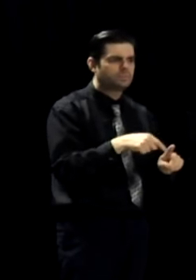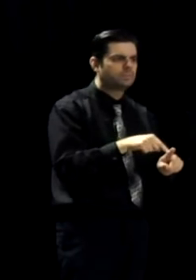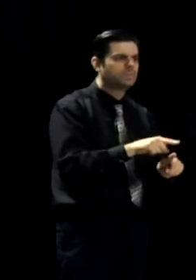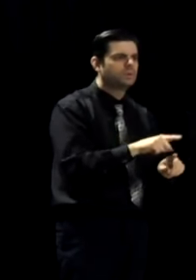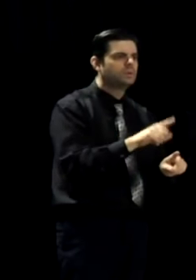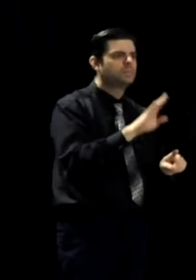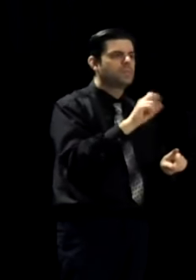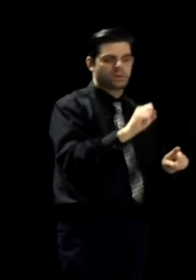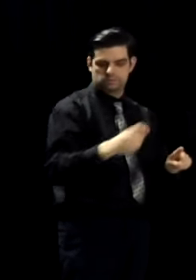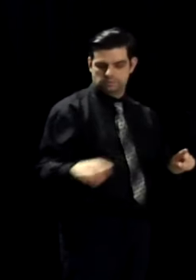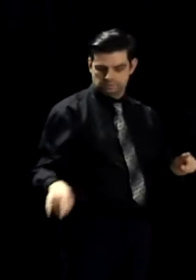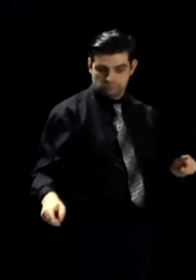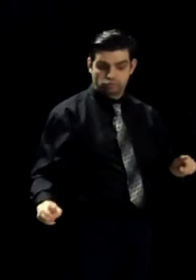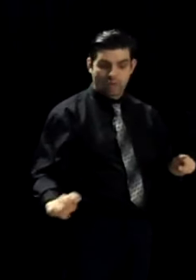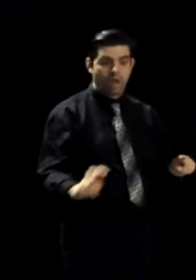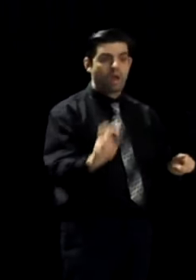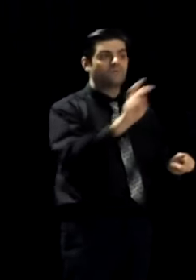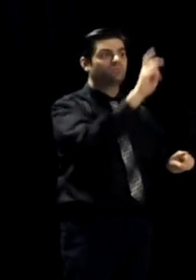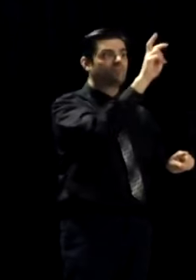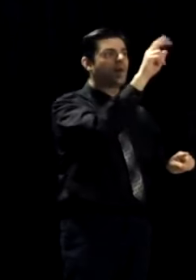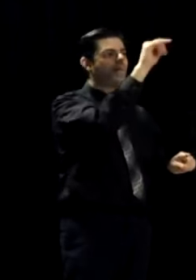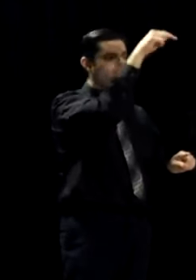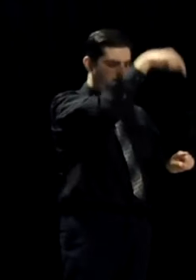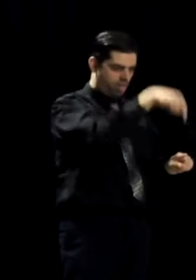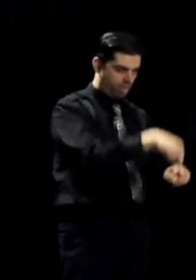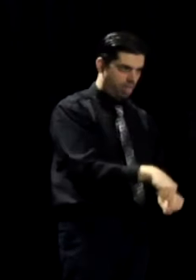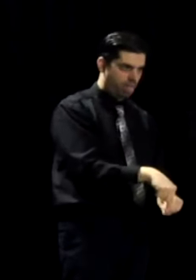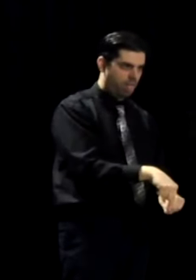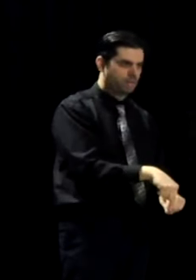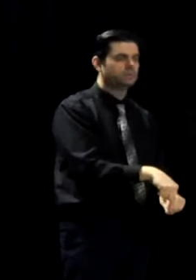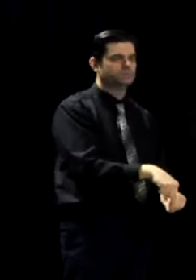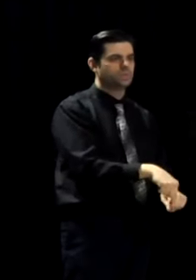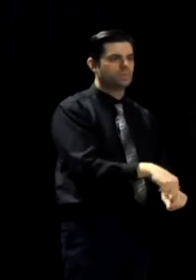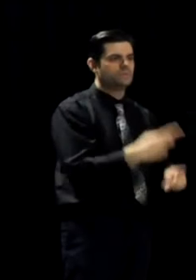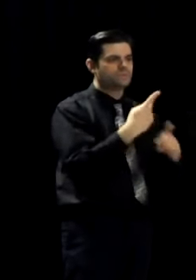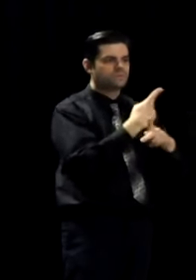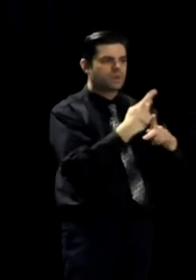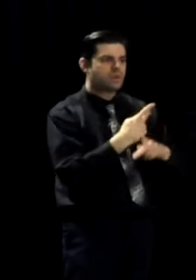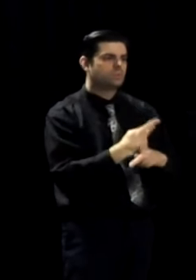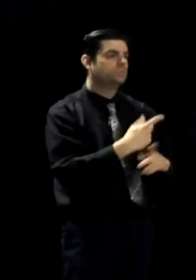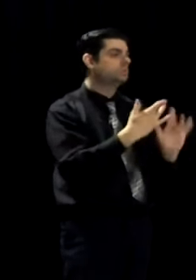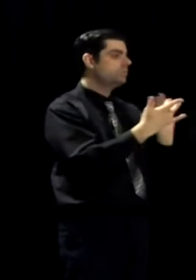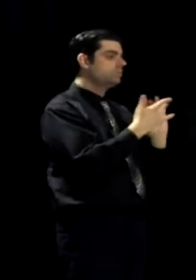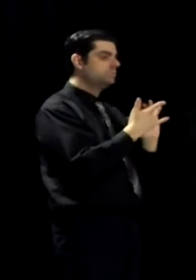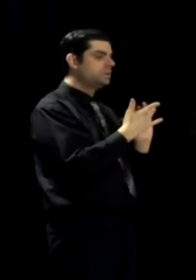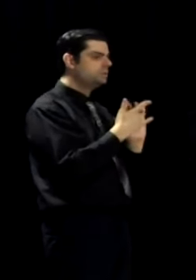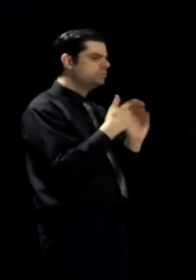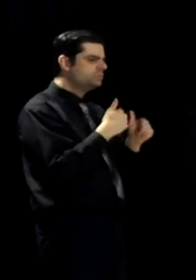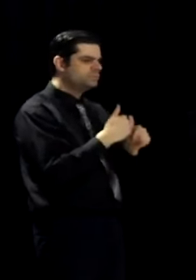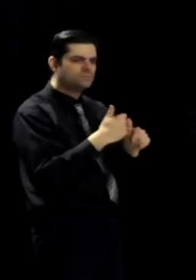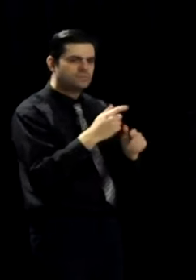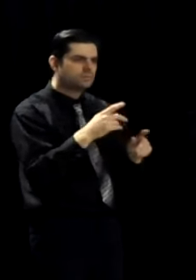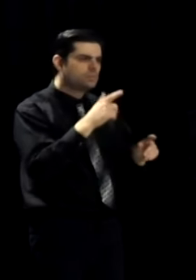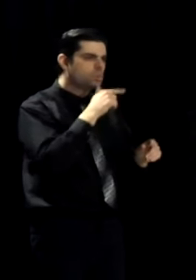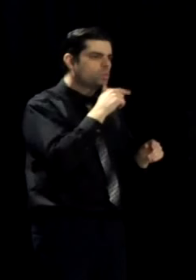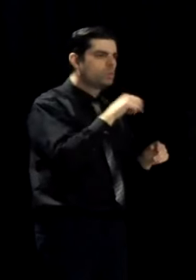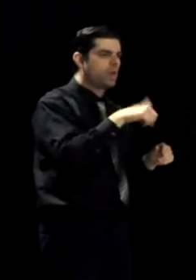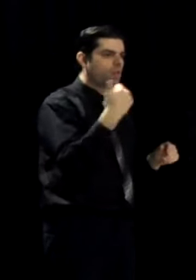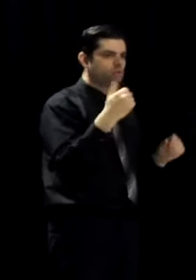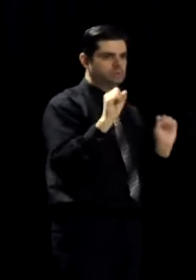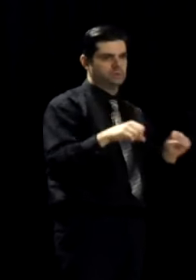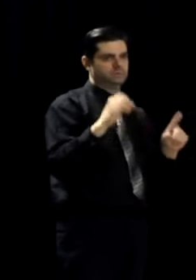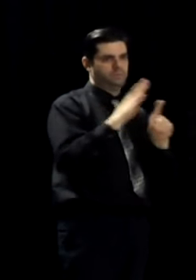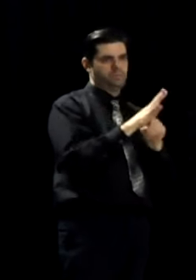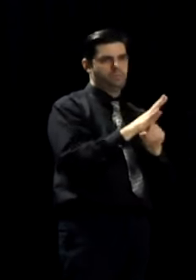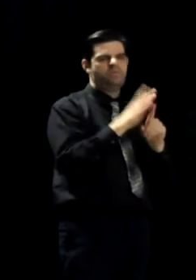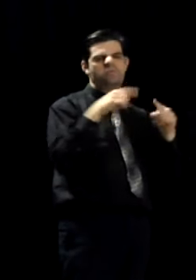Boom, boom, boom. They then contact our health department. Then we then try to do tracing to figure out who could have been exposed on that bus